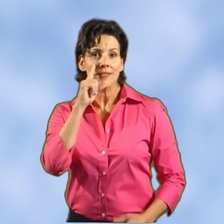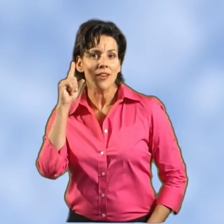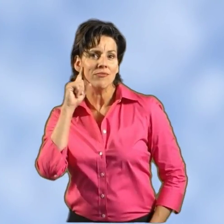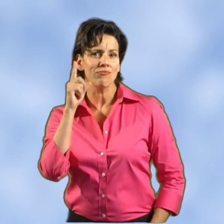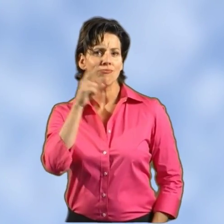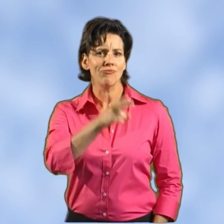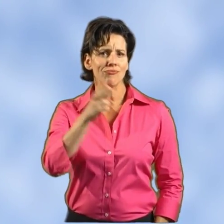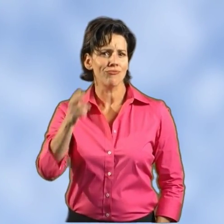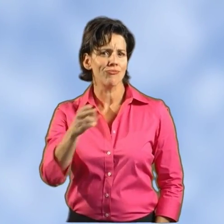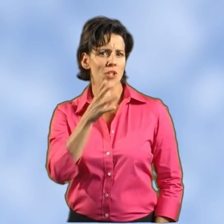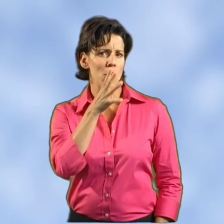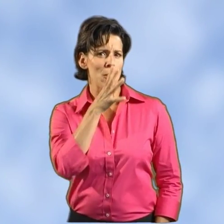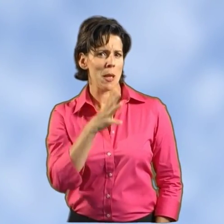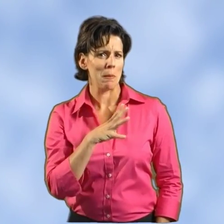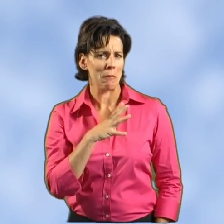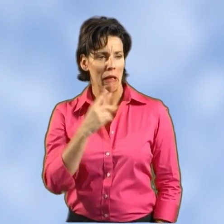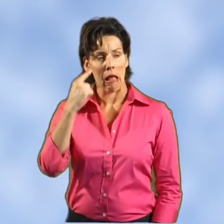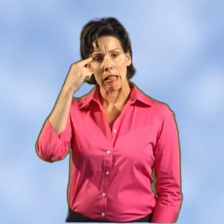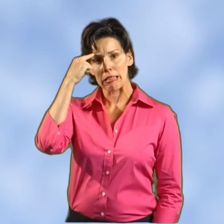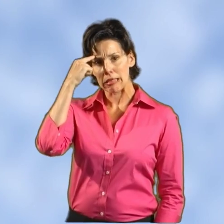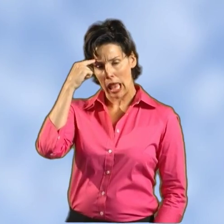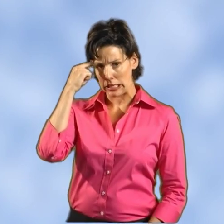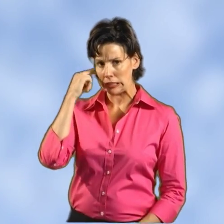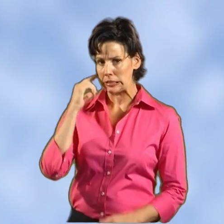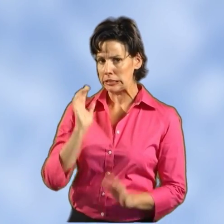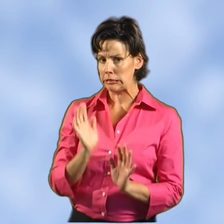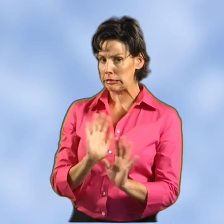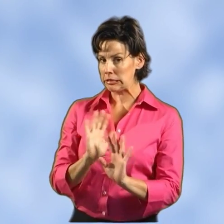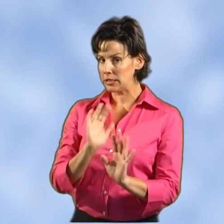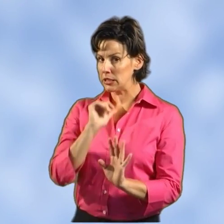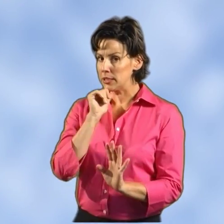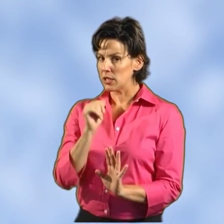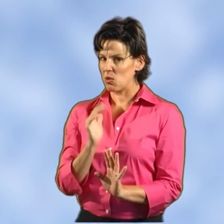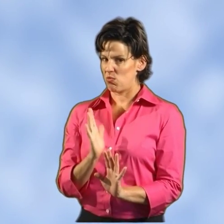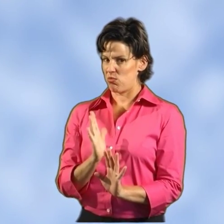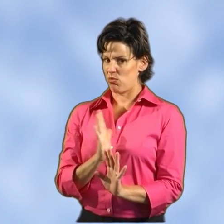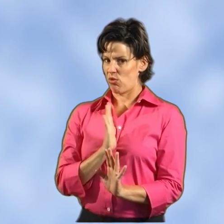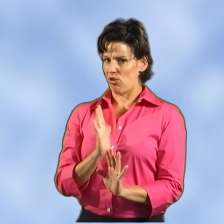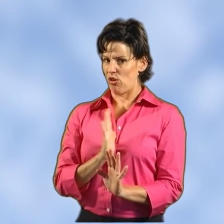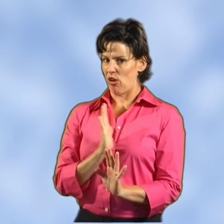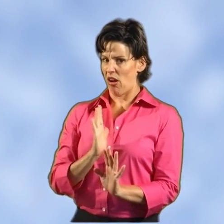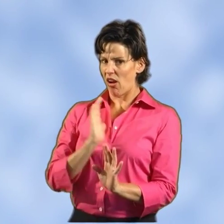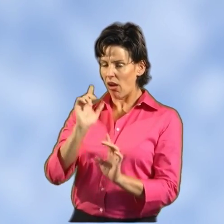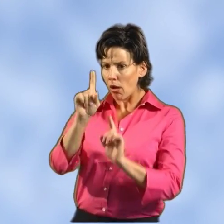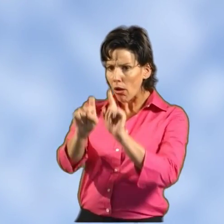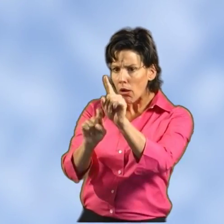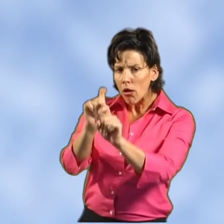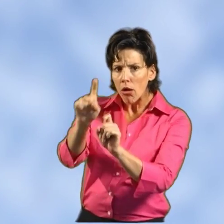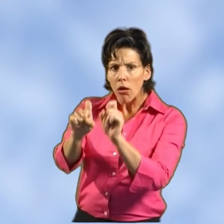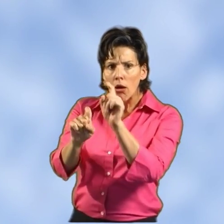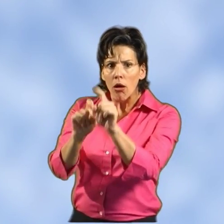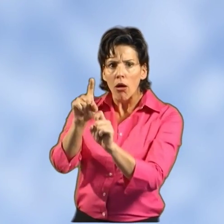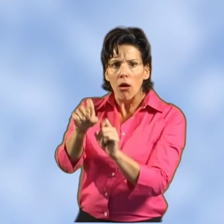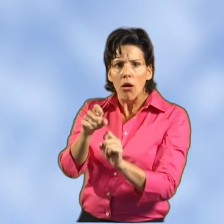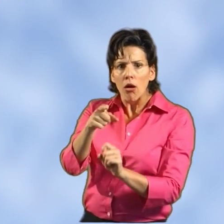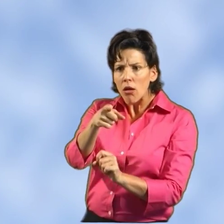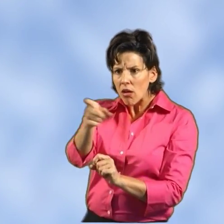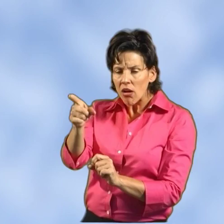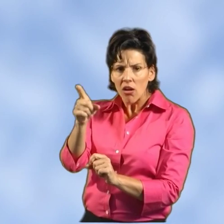Many deaf and hard-of-hearing women consider it impolite to ask about the experiences of other